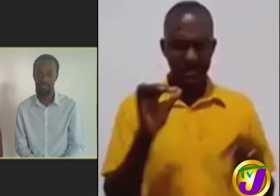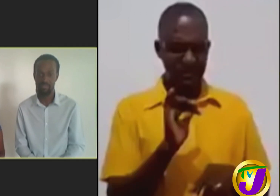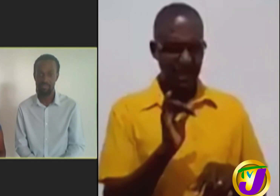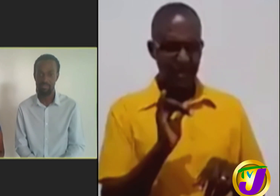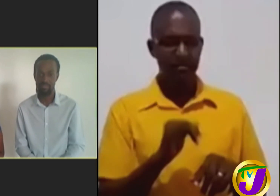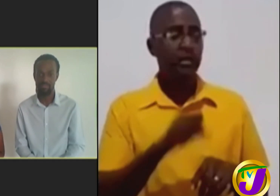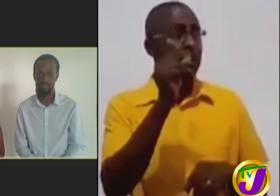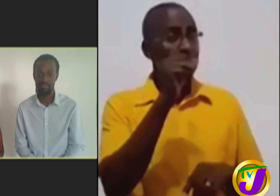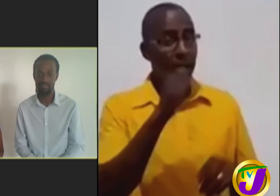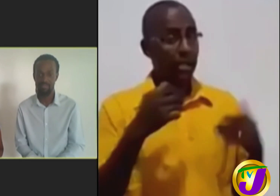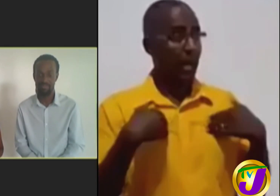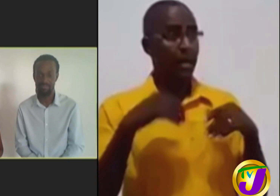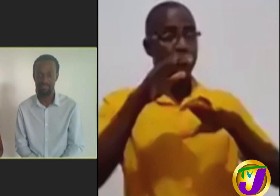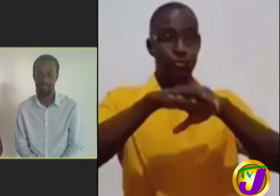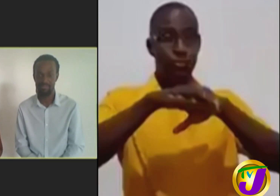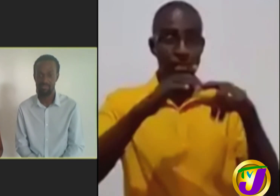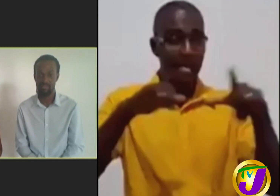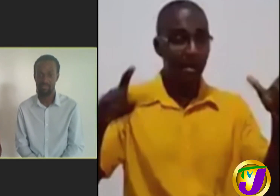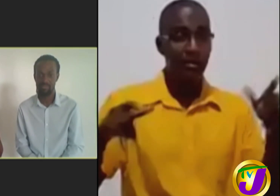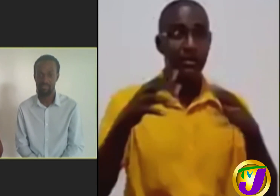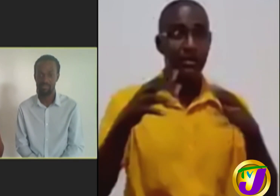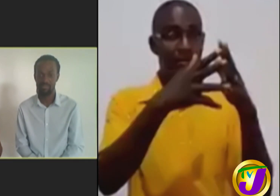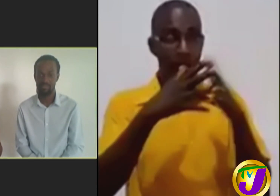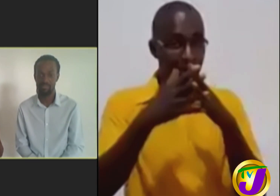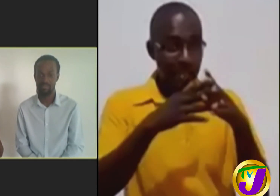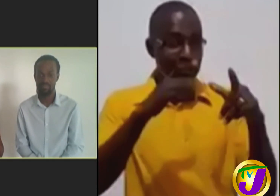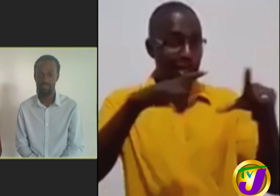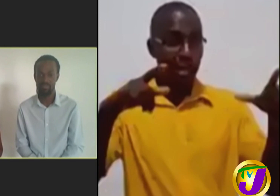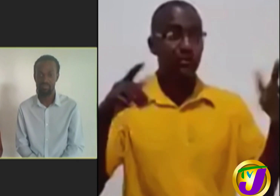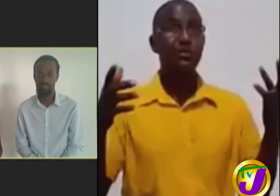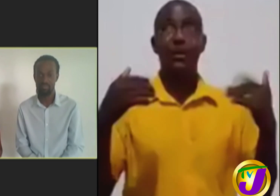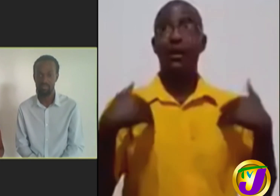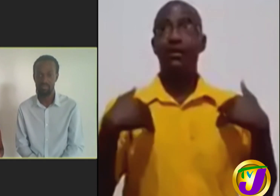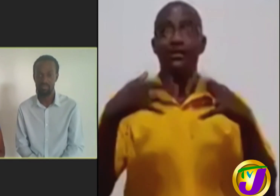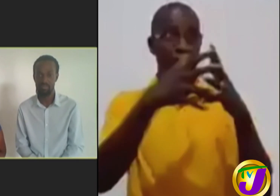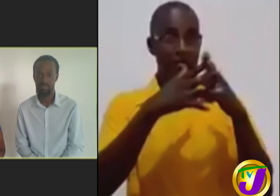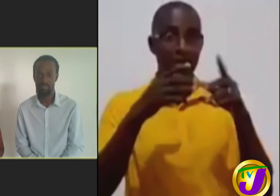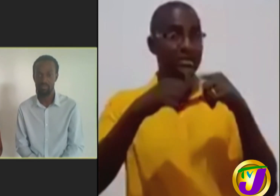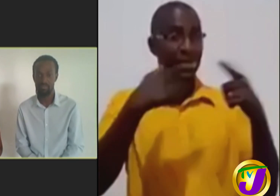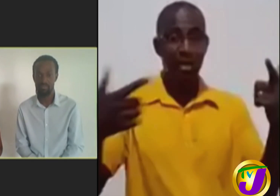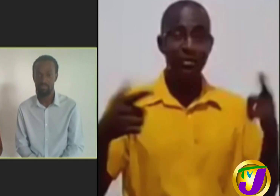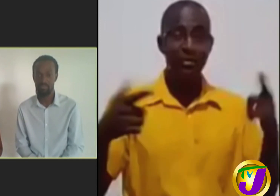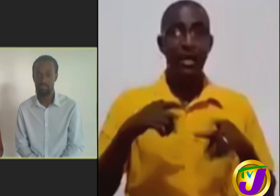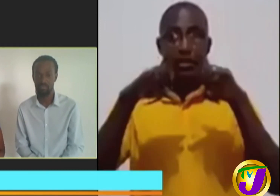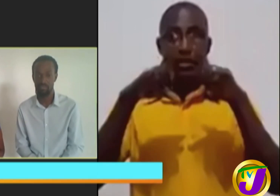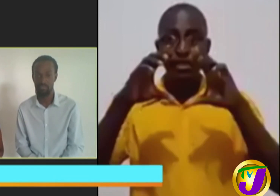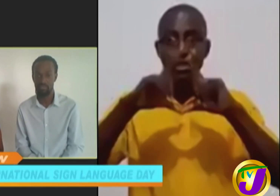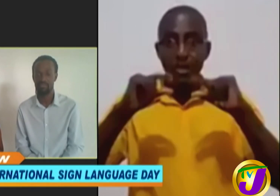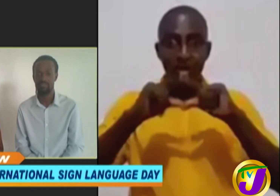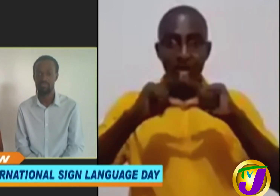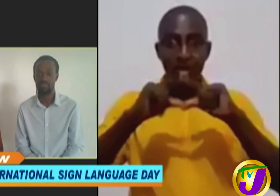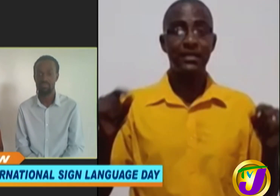Well, you have British Sign Language, you have American Sign Language, we have Jamaican Sign Language, Japanese,